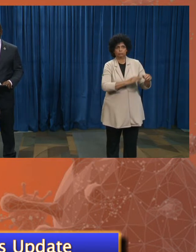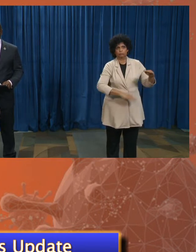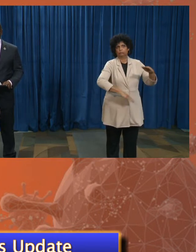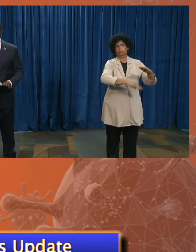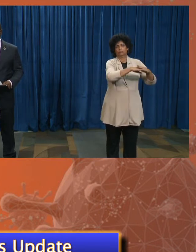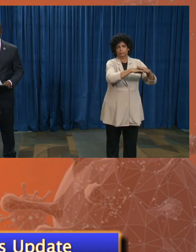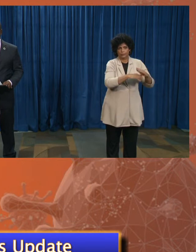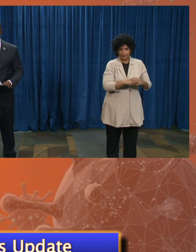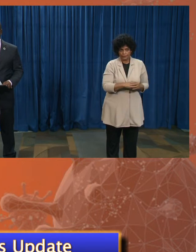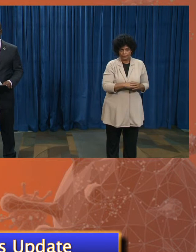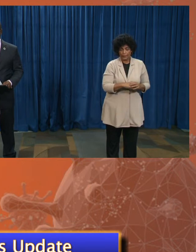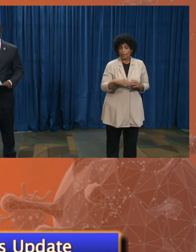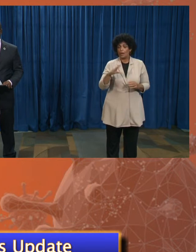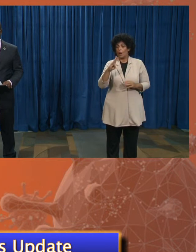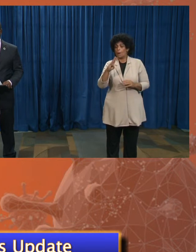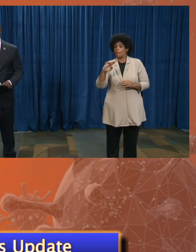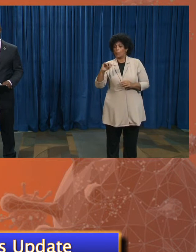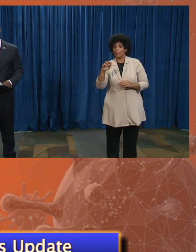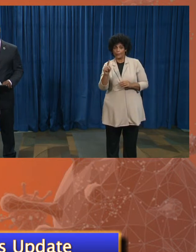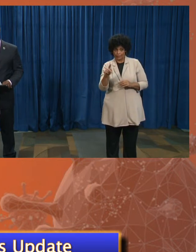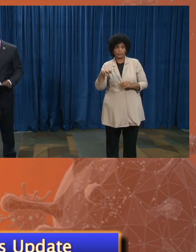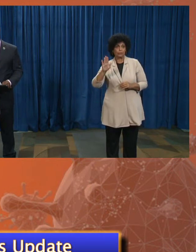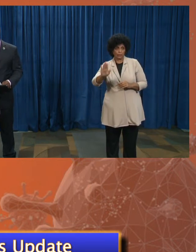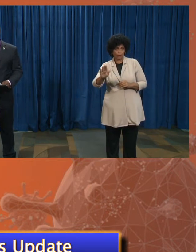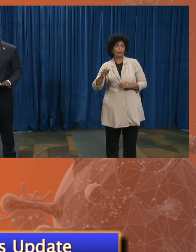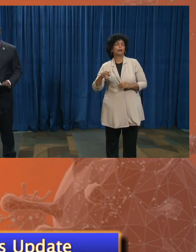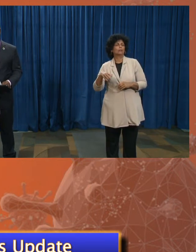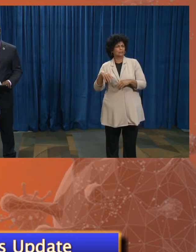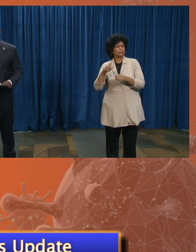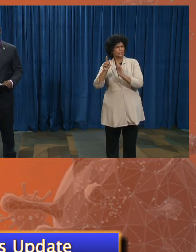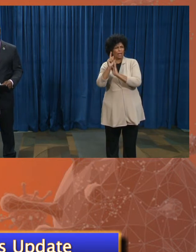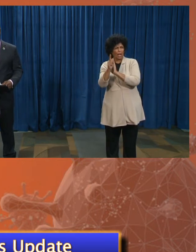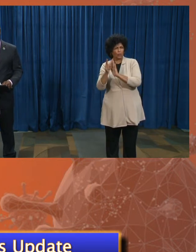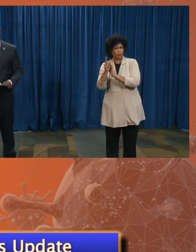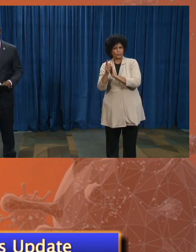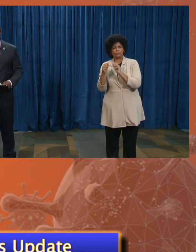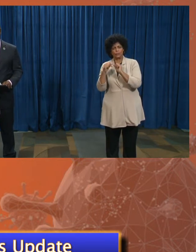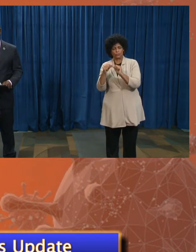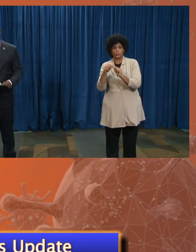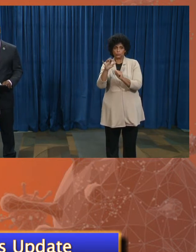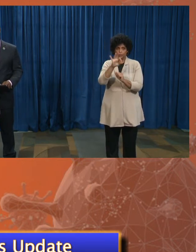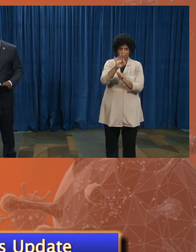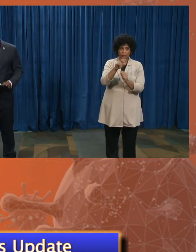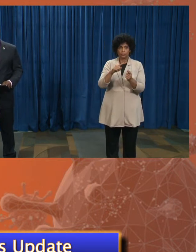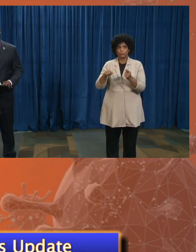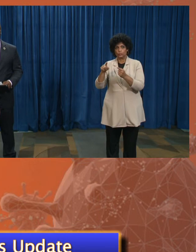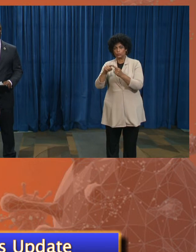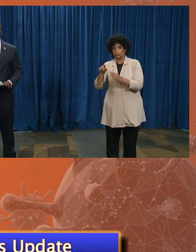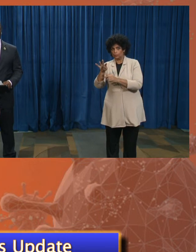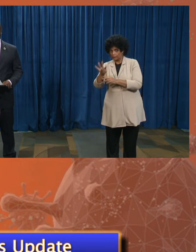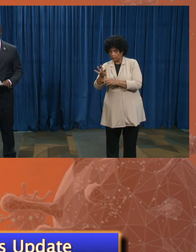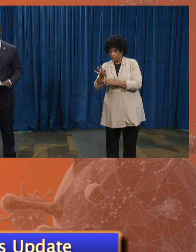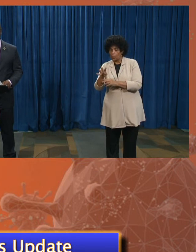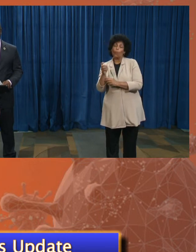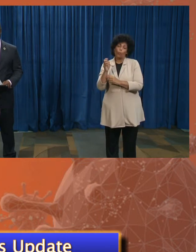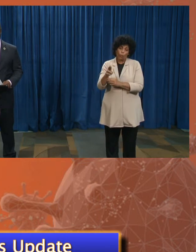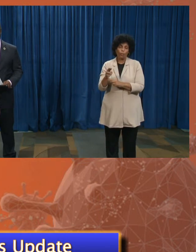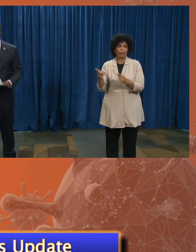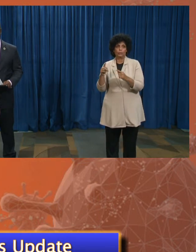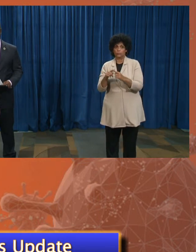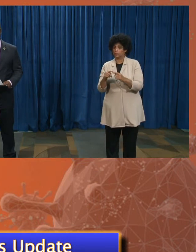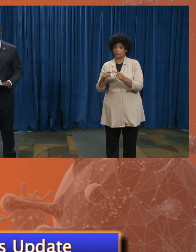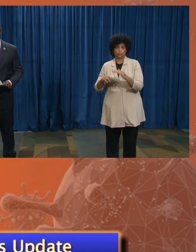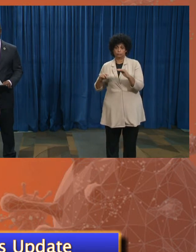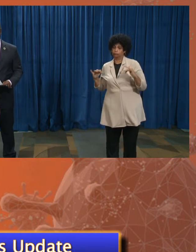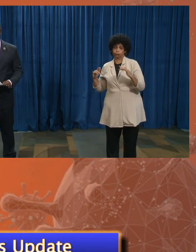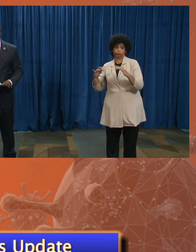Barnett Park's hours will remain 9 a.m. to 4 p.m. or until capacity is